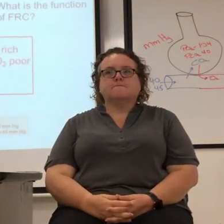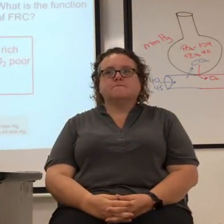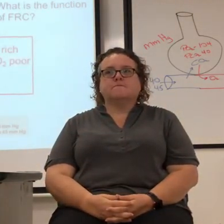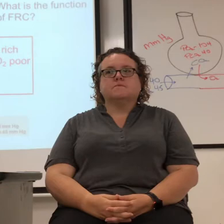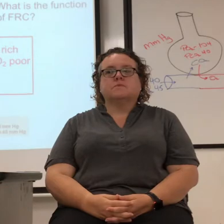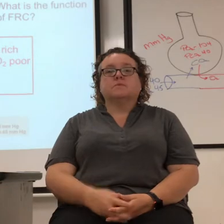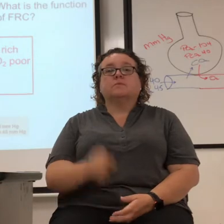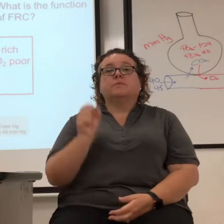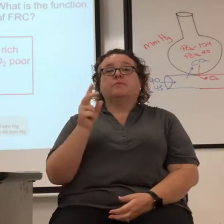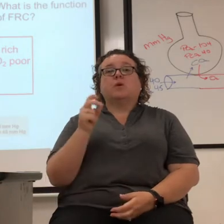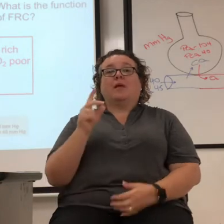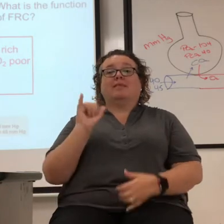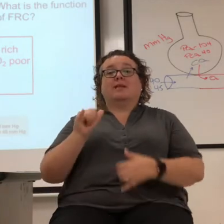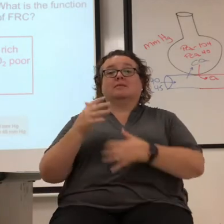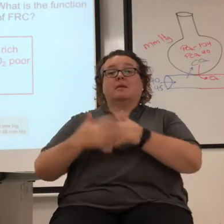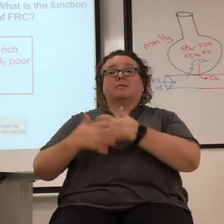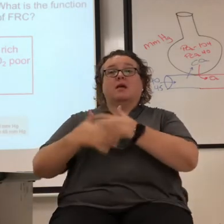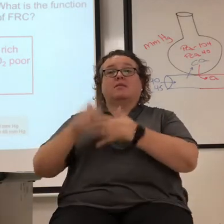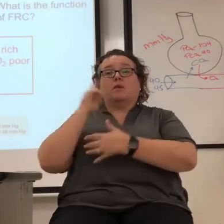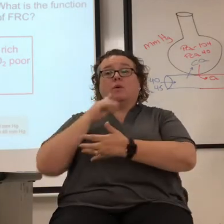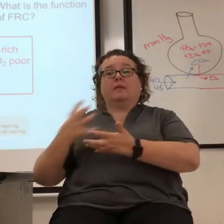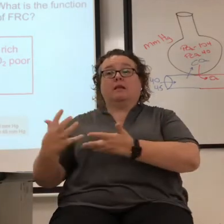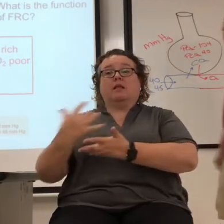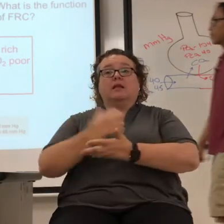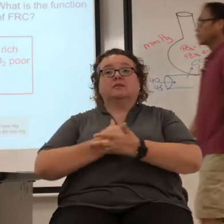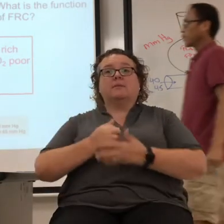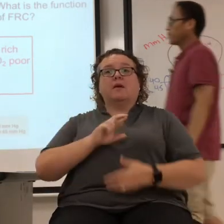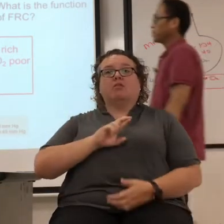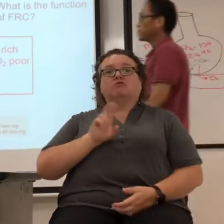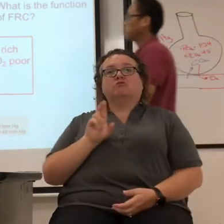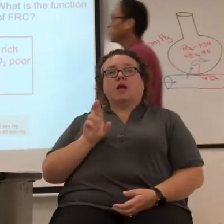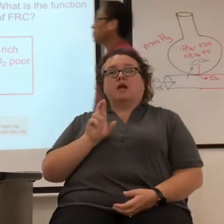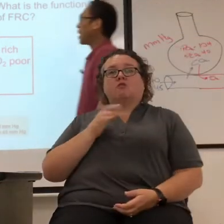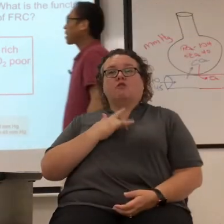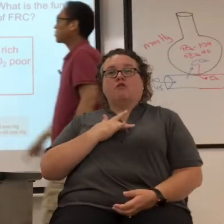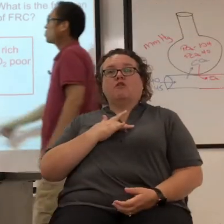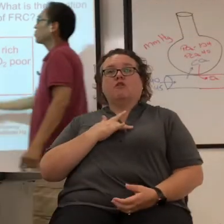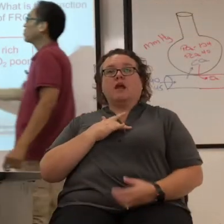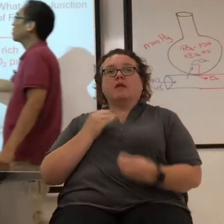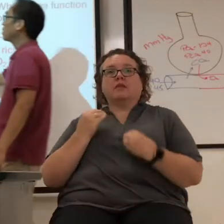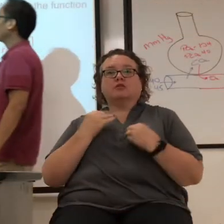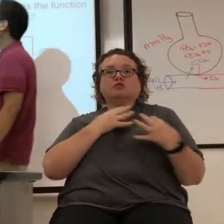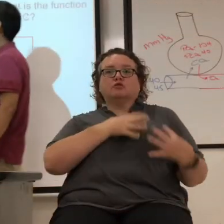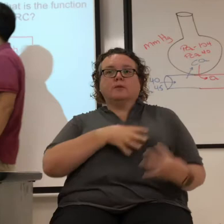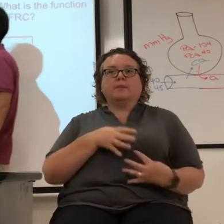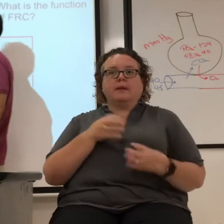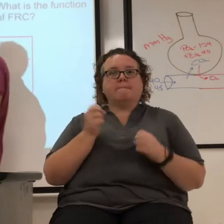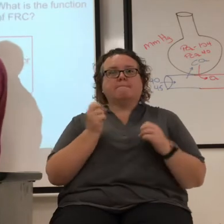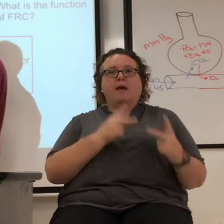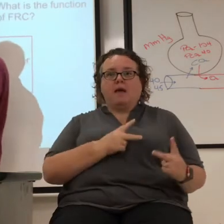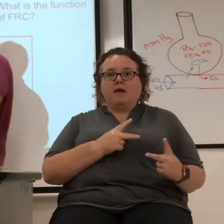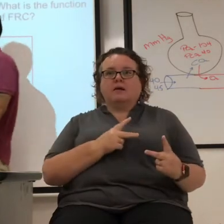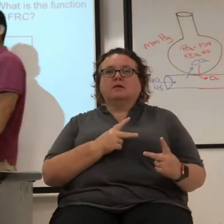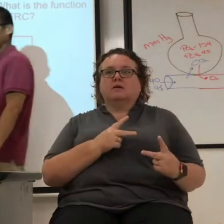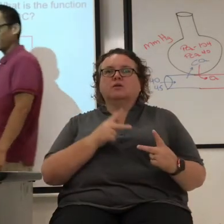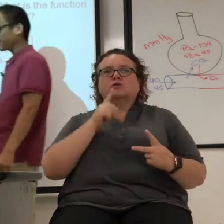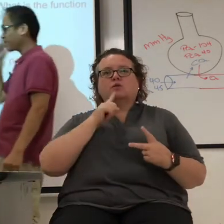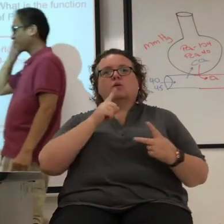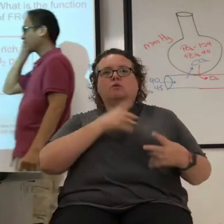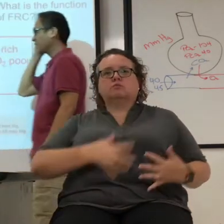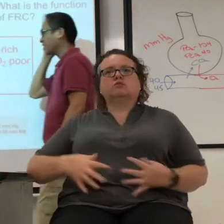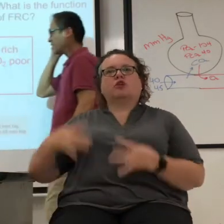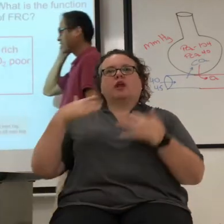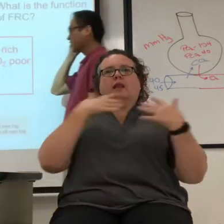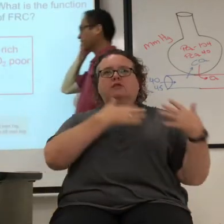45. Okay, and this is the blood that will be collected by the right heart and then distributed back to, you know, the pulmonary